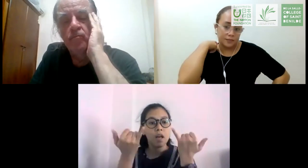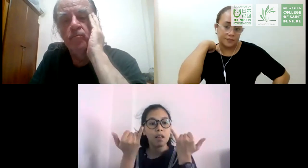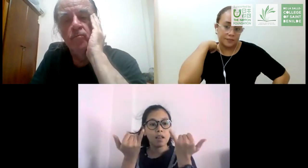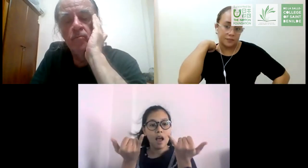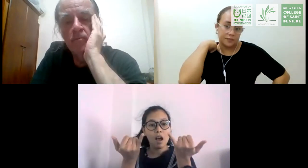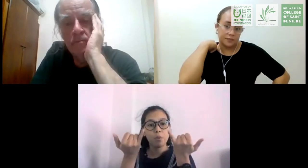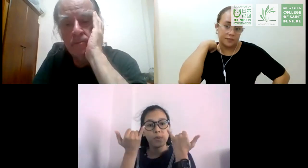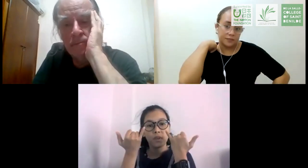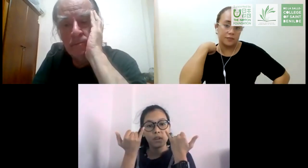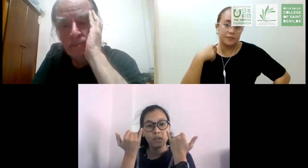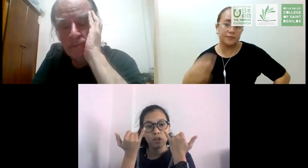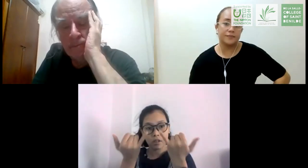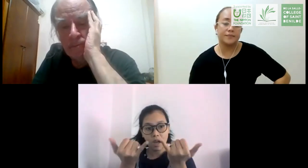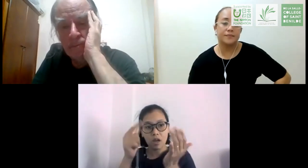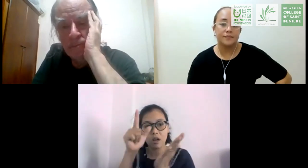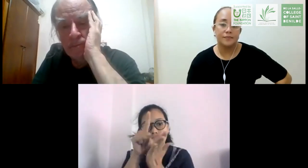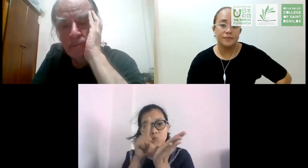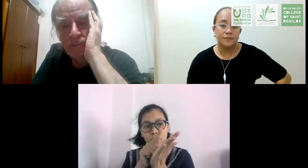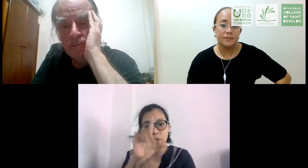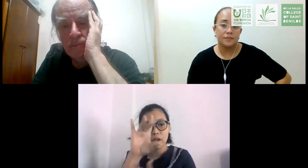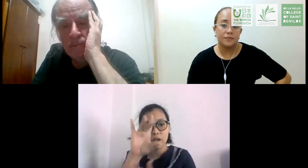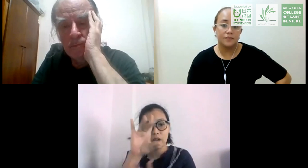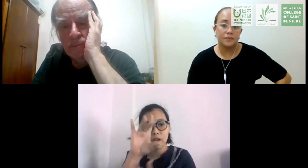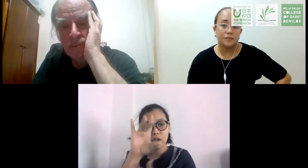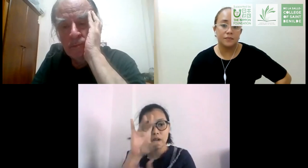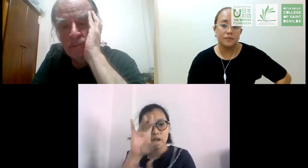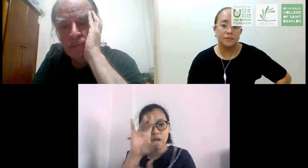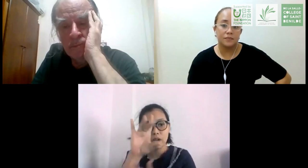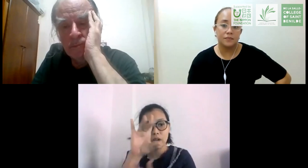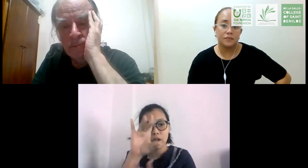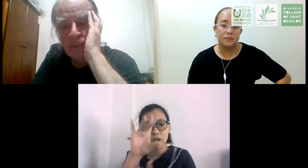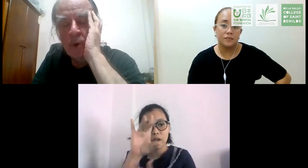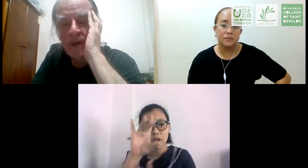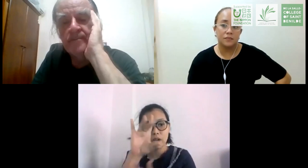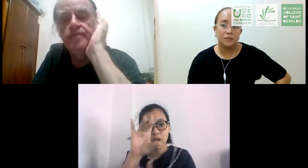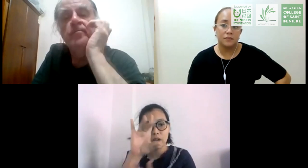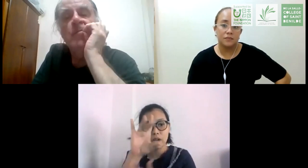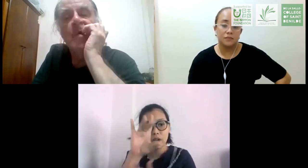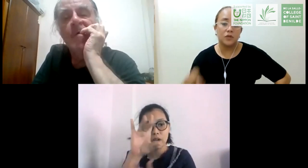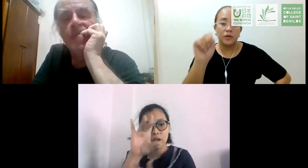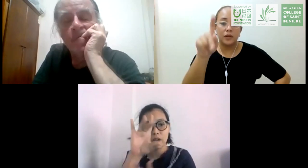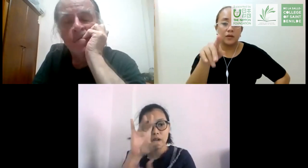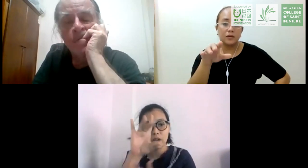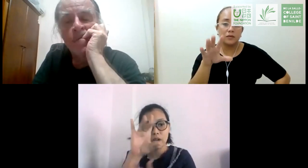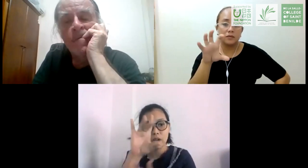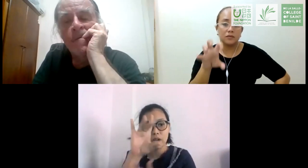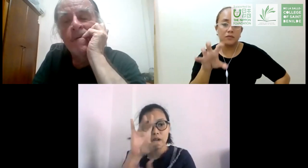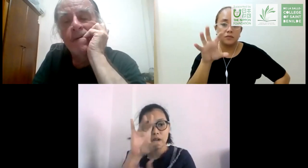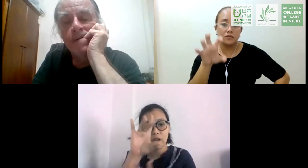I'll put it up. This is Yami. Okay. Sorry, she's frozen. One